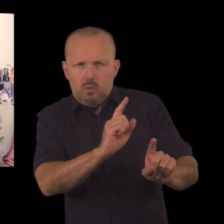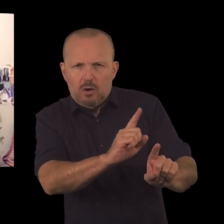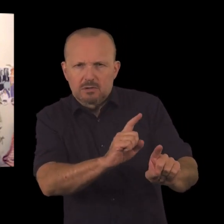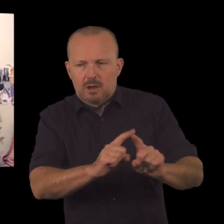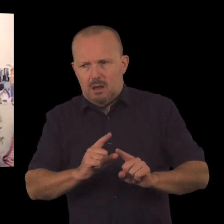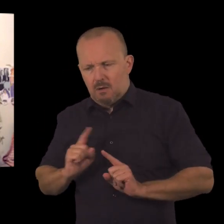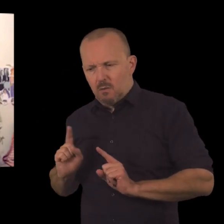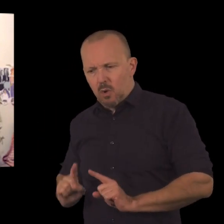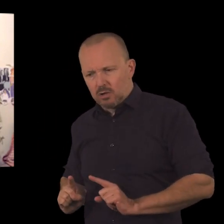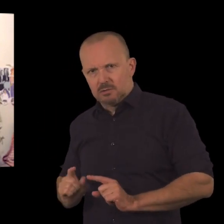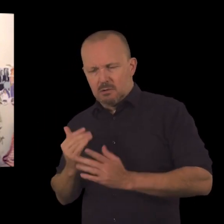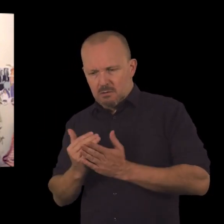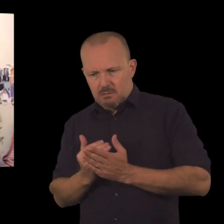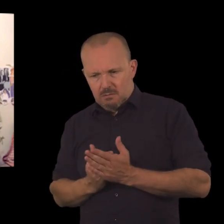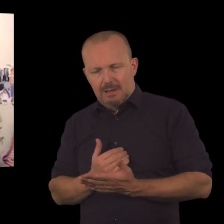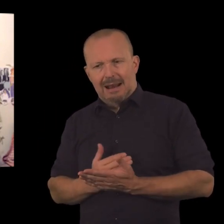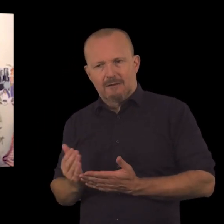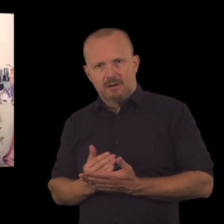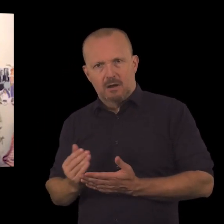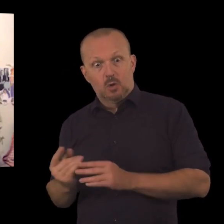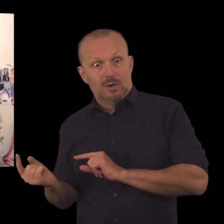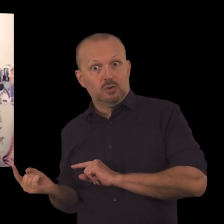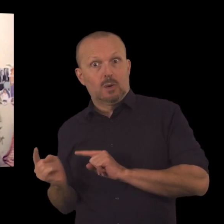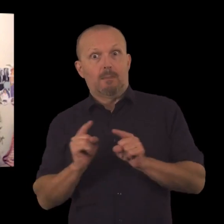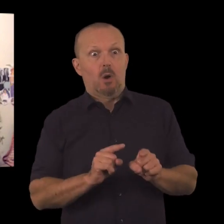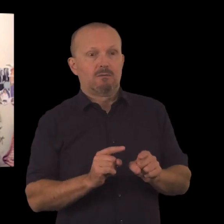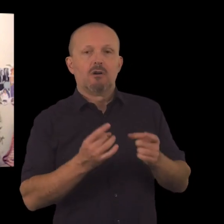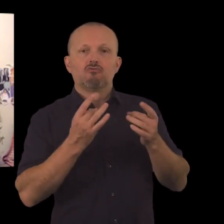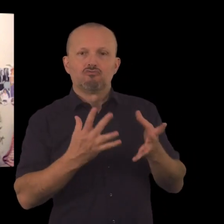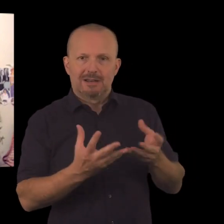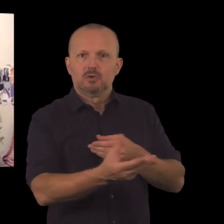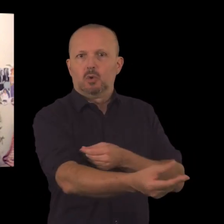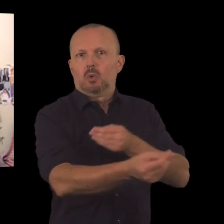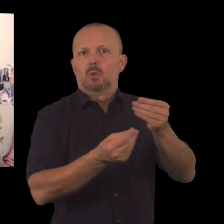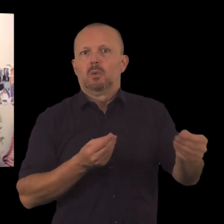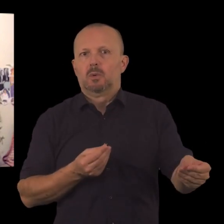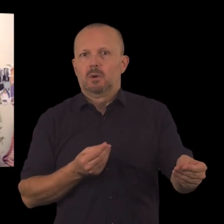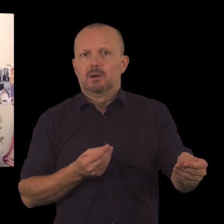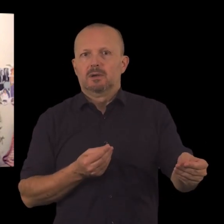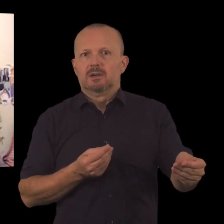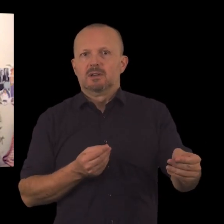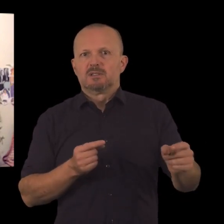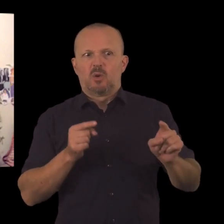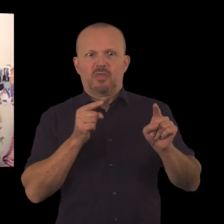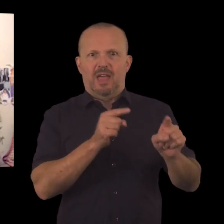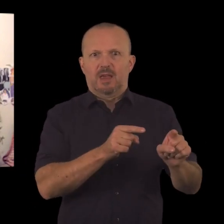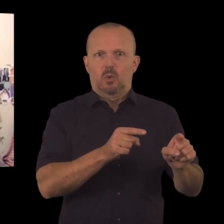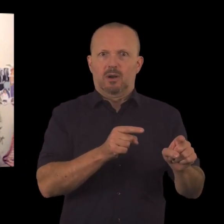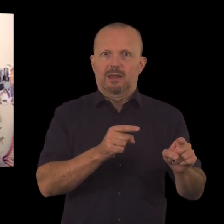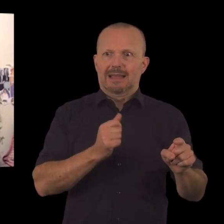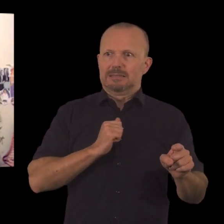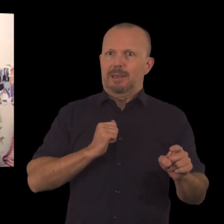experiences when you're there, so that everyone's their experiences go from this kind of close thing to like